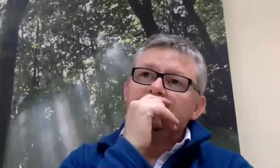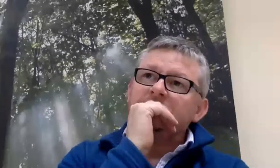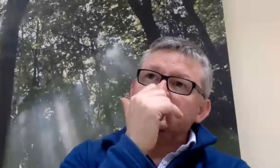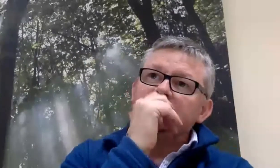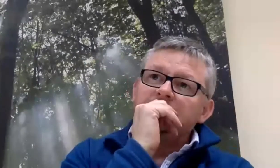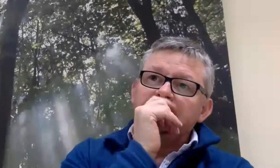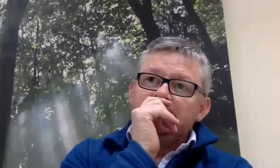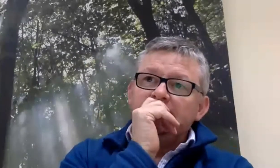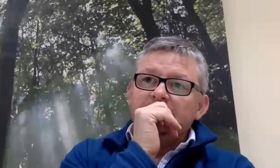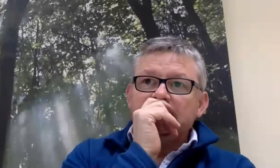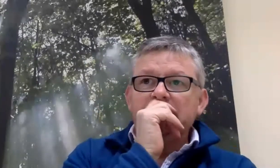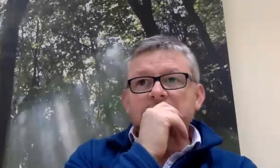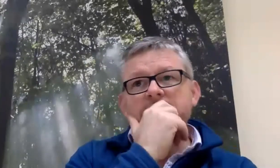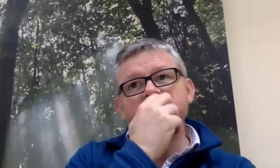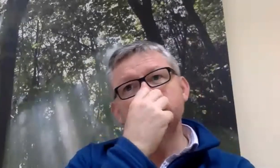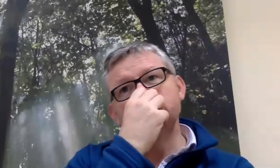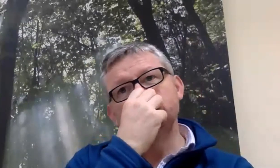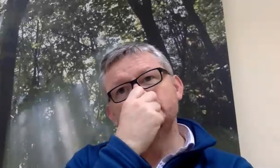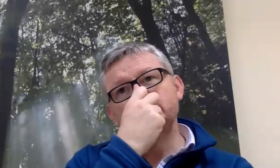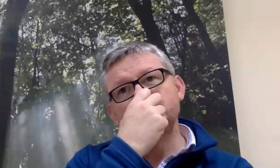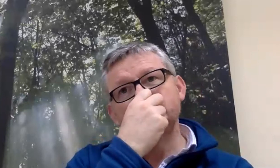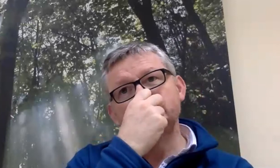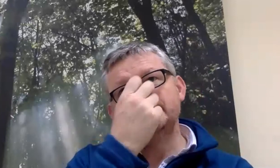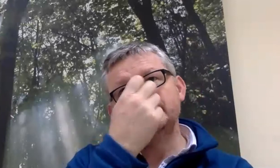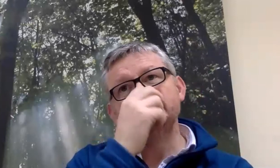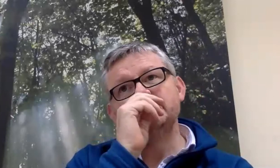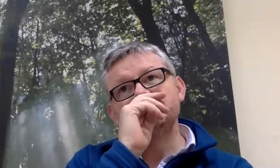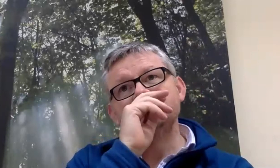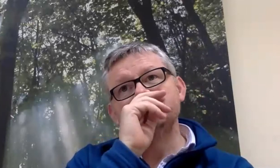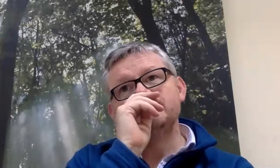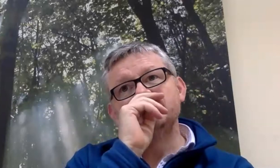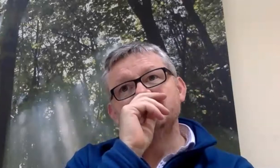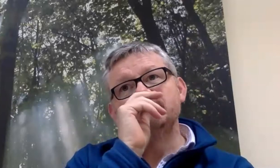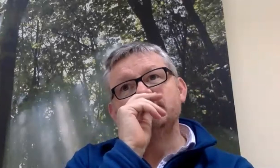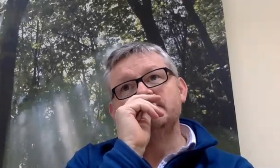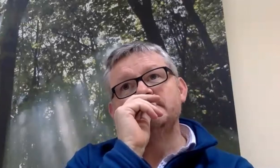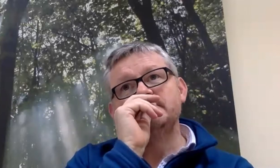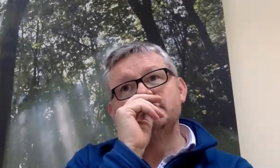we don't seem to have, and posting them on social media doesn't seem to be such a big issue for us over here.